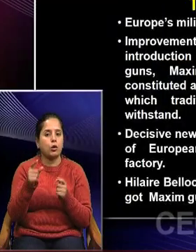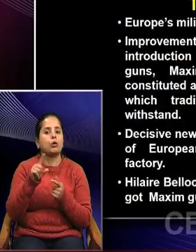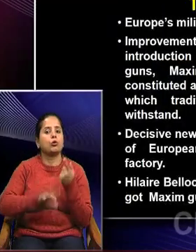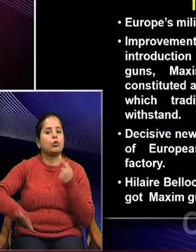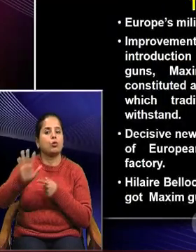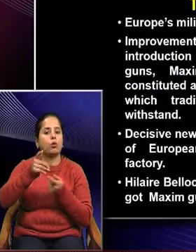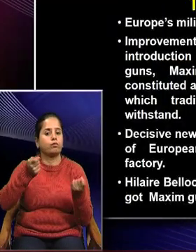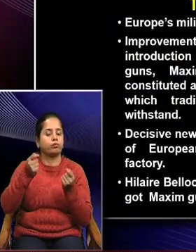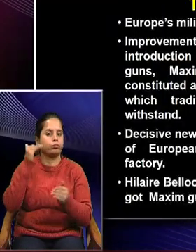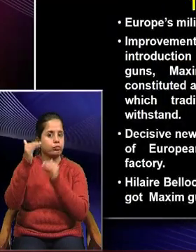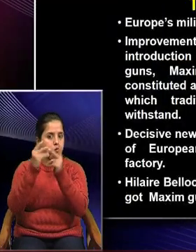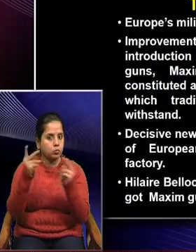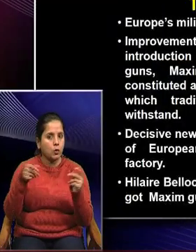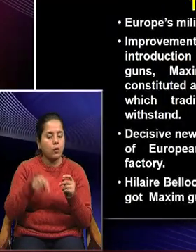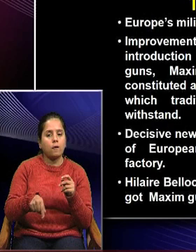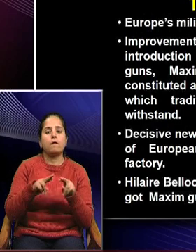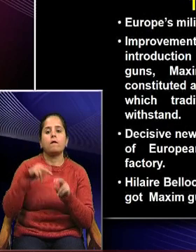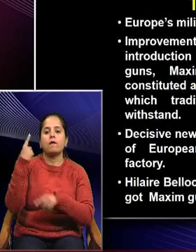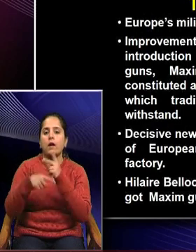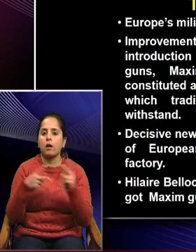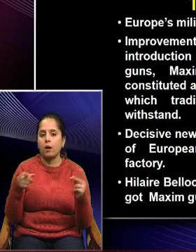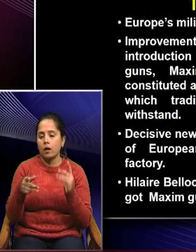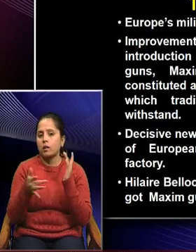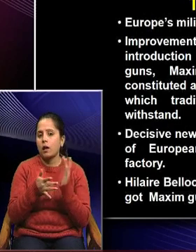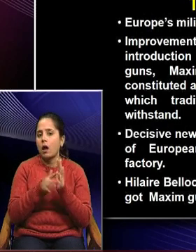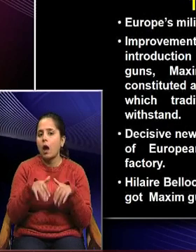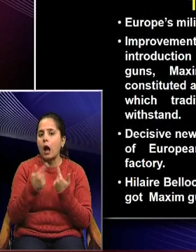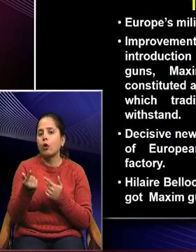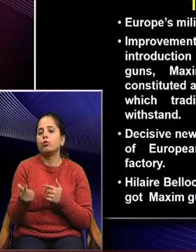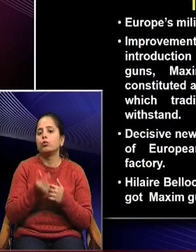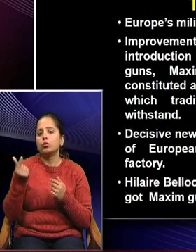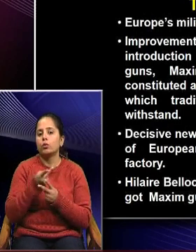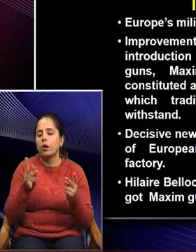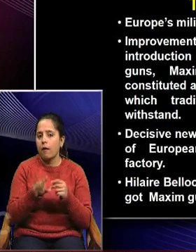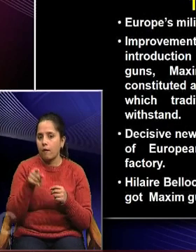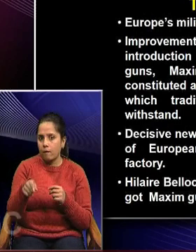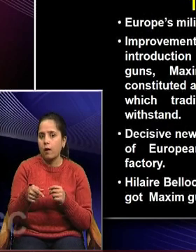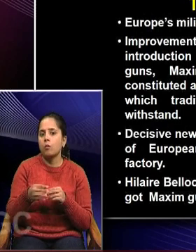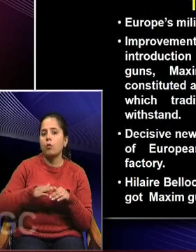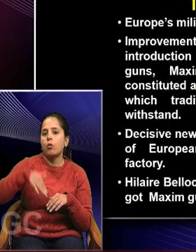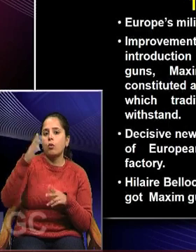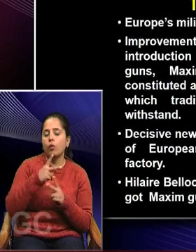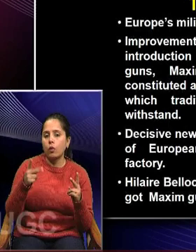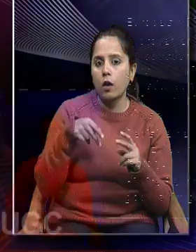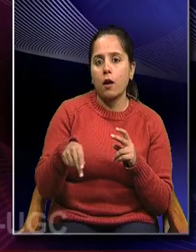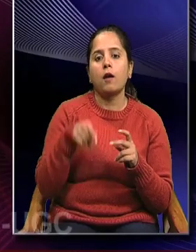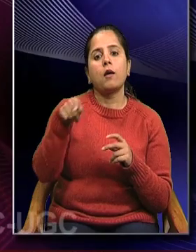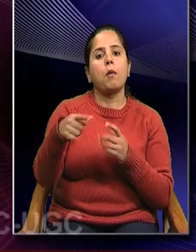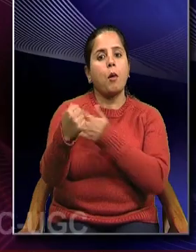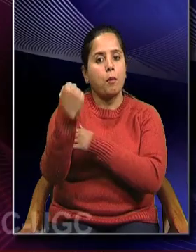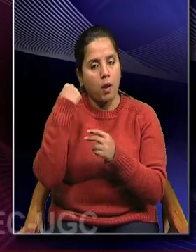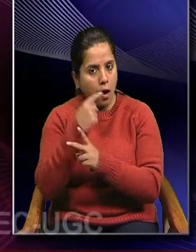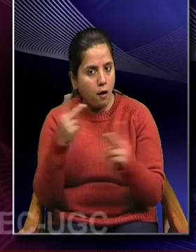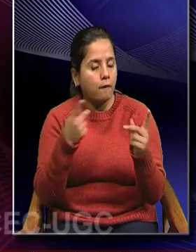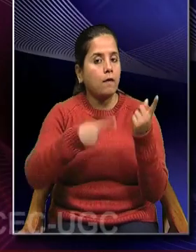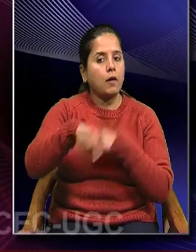in the armament factory. So how this technology was being used to increase their firepower, and we also